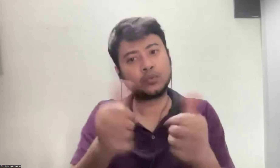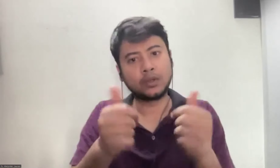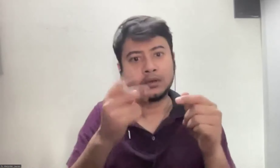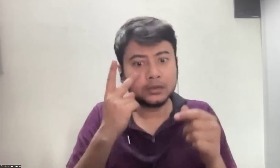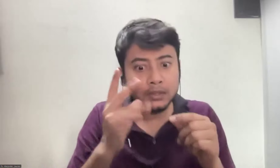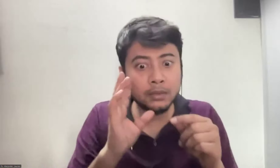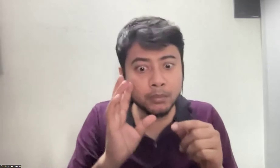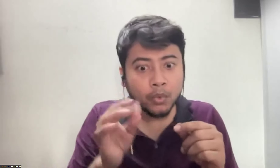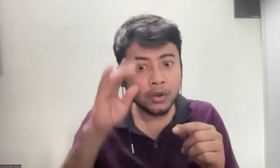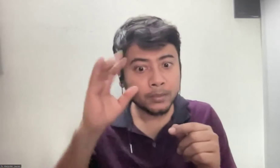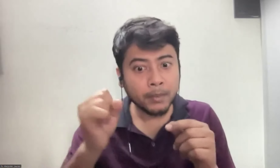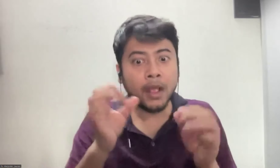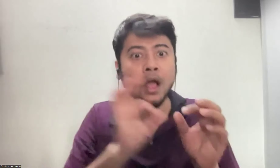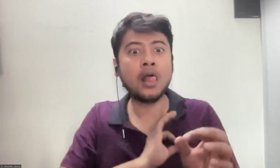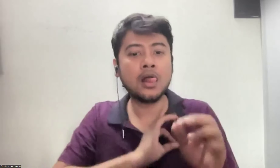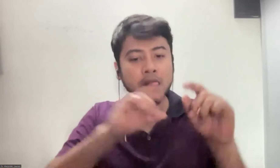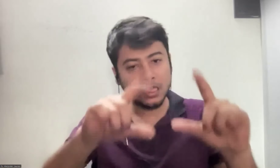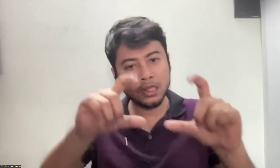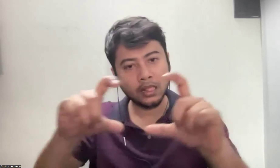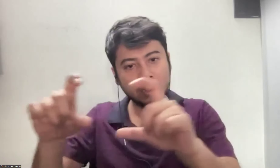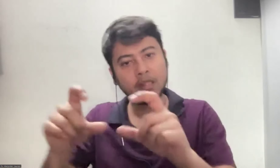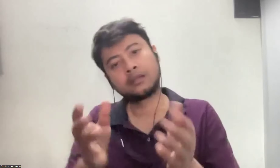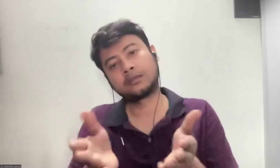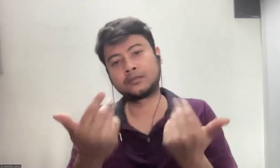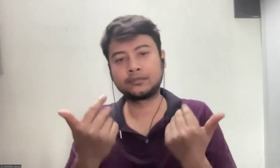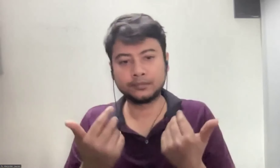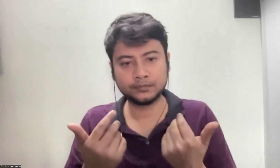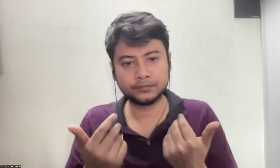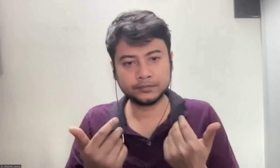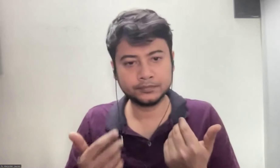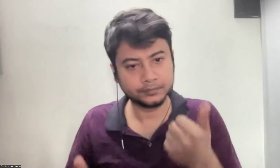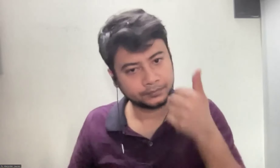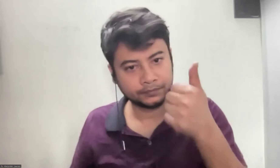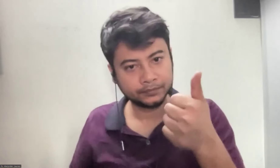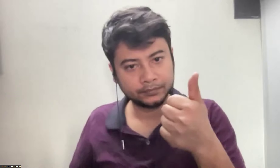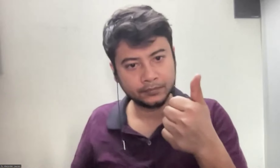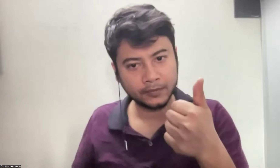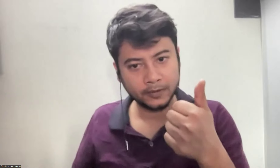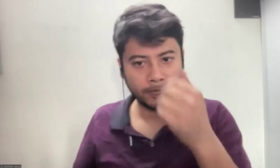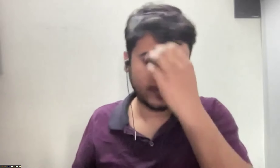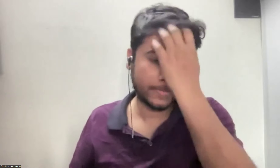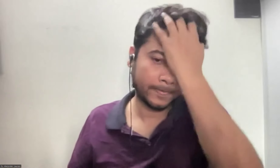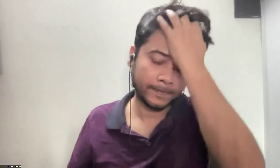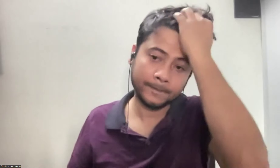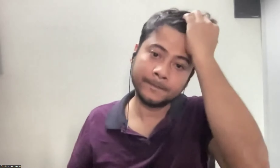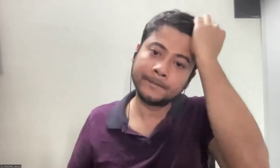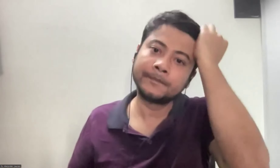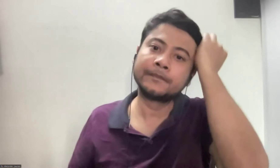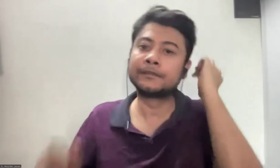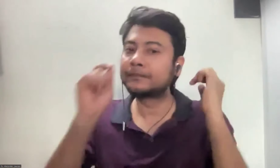Okay, so I'll share the PPT and one item I'll keep putting it down and Saurabh can translate at the same time.